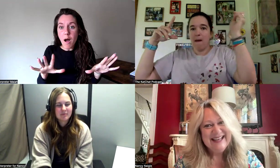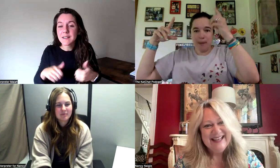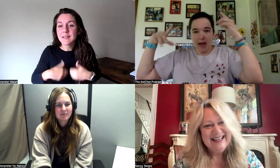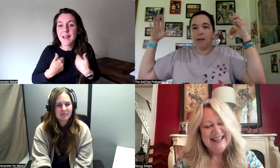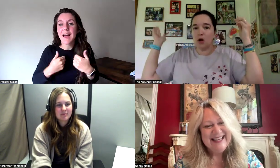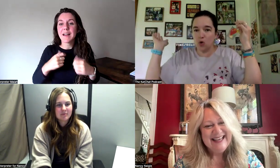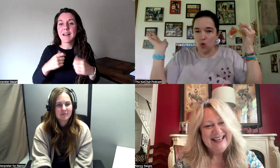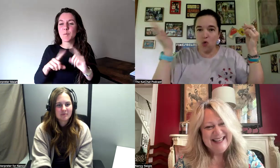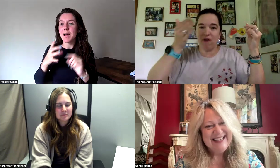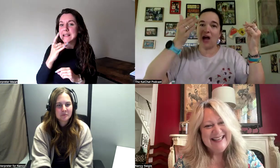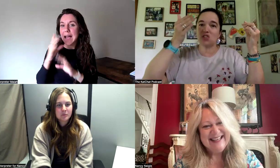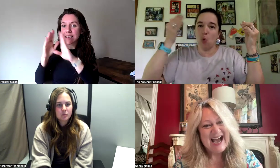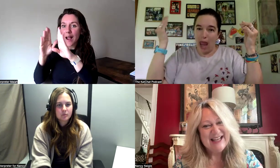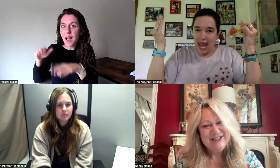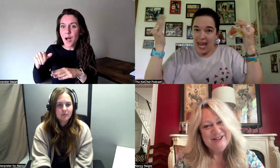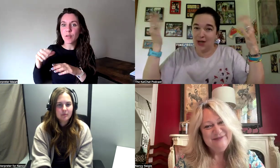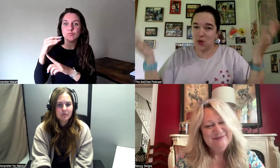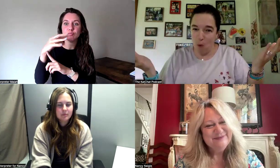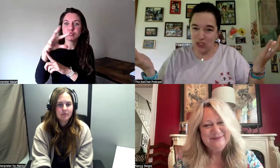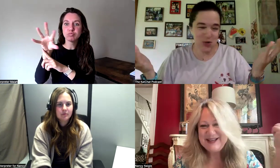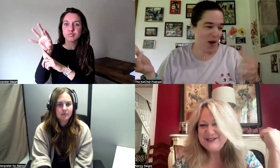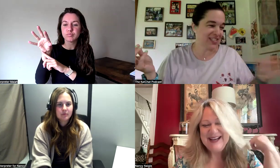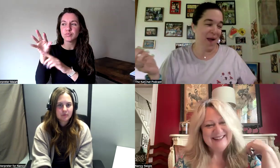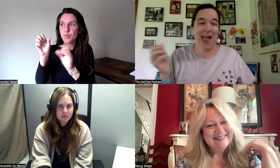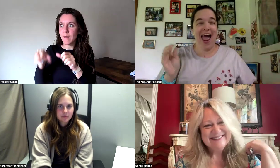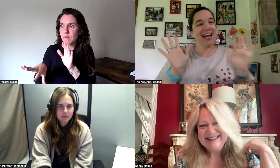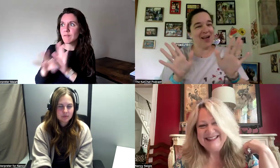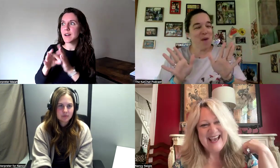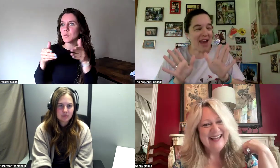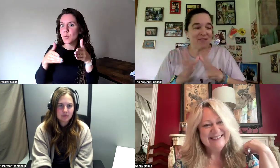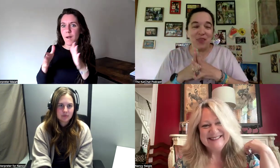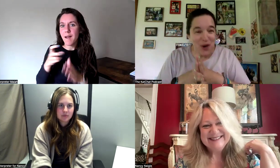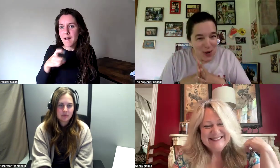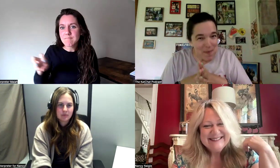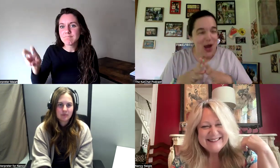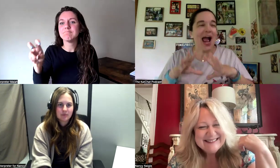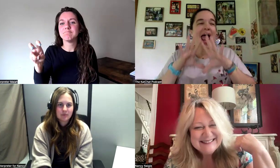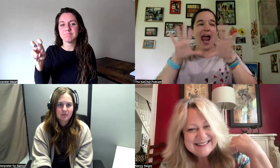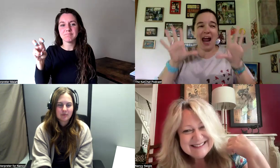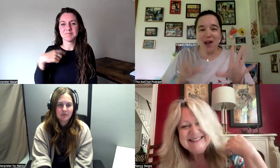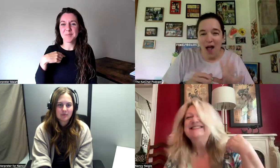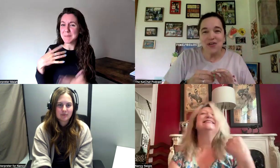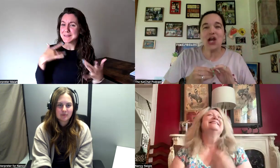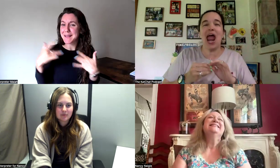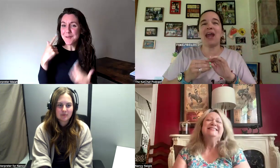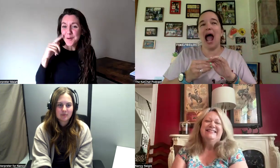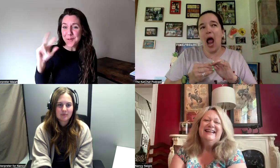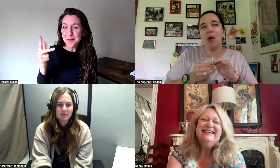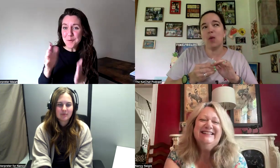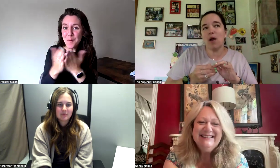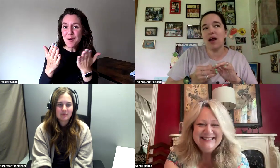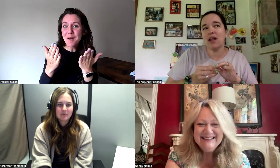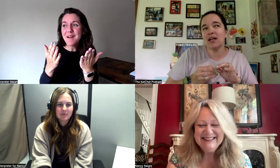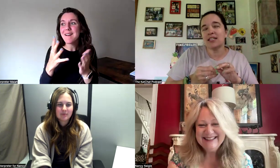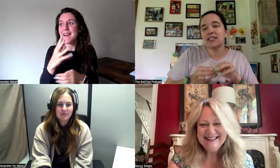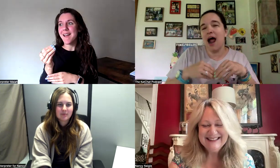light beam you to find your way towards it. I can't yeah. wait for the third book and the cover and how